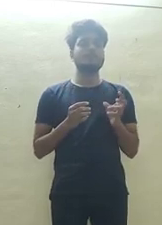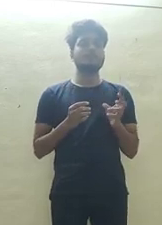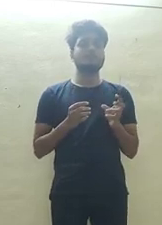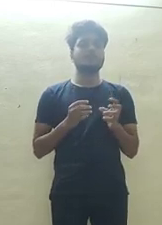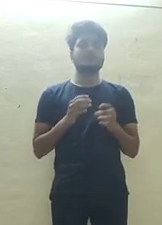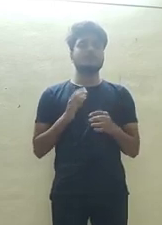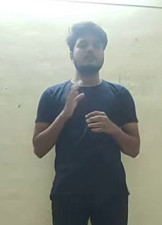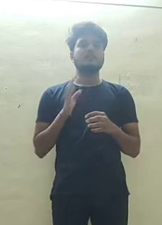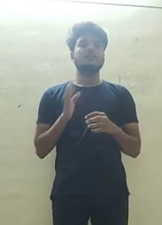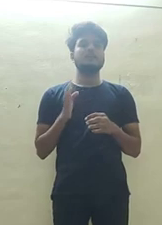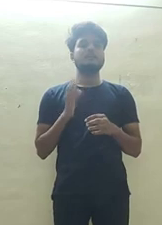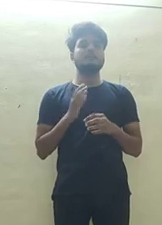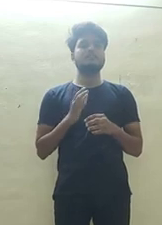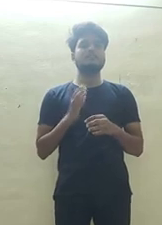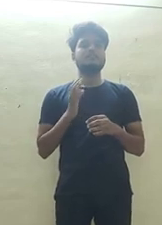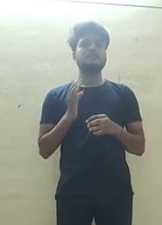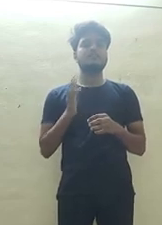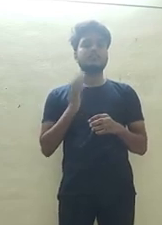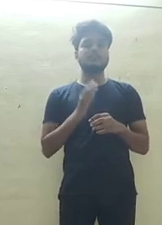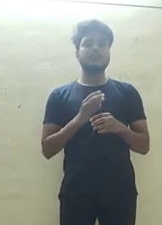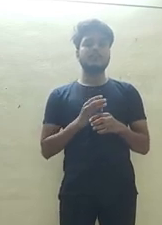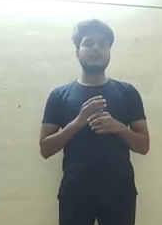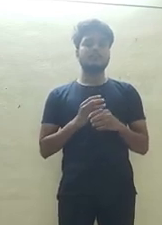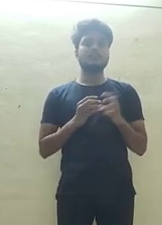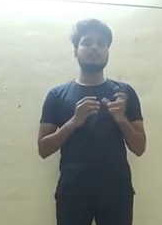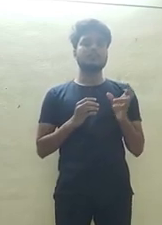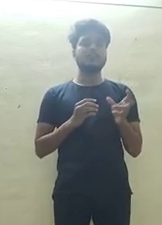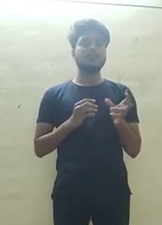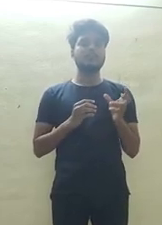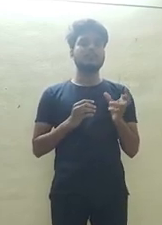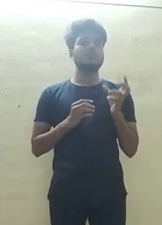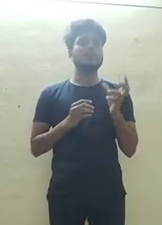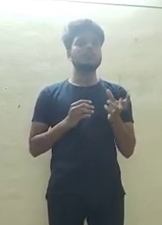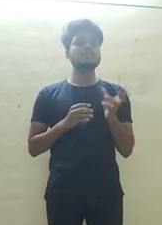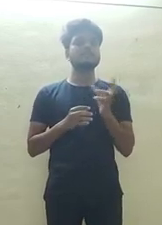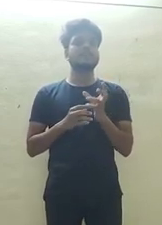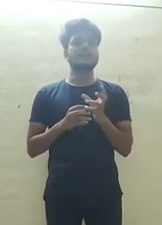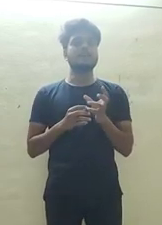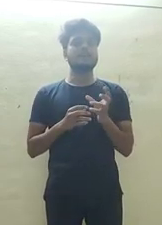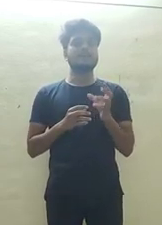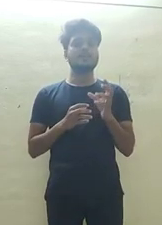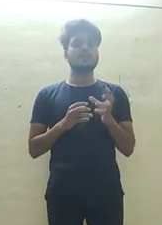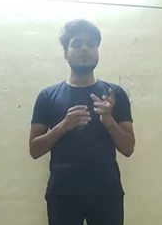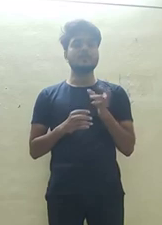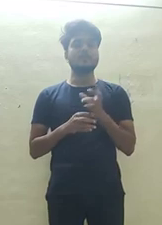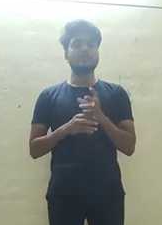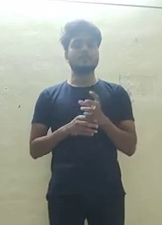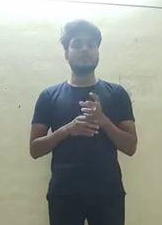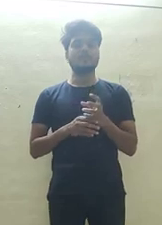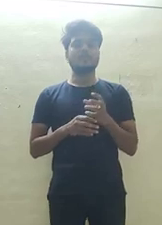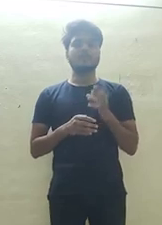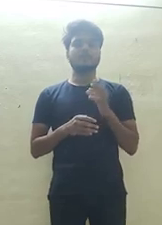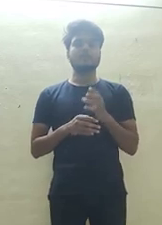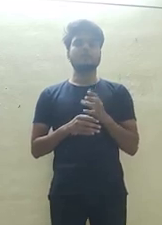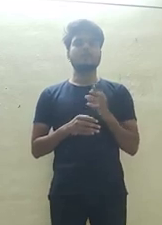properties. A data structure is a special manner of sorting or organizing data in computer memory so